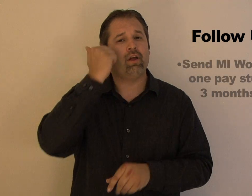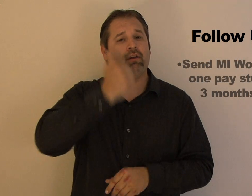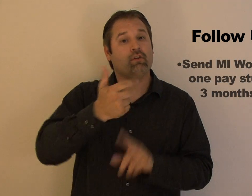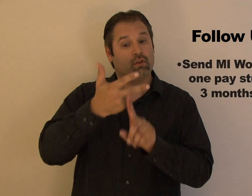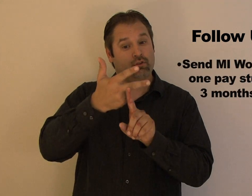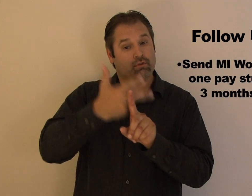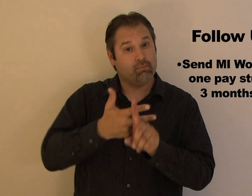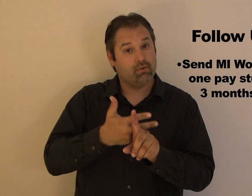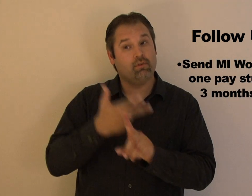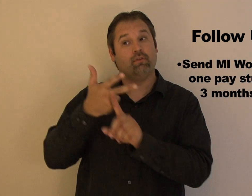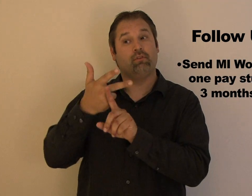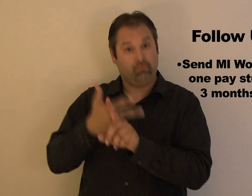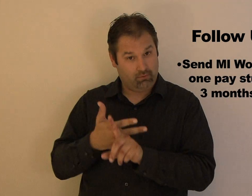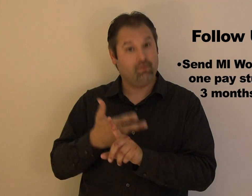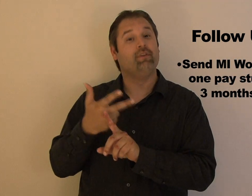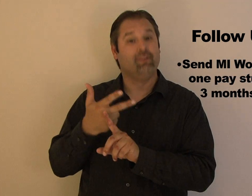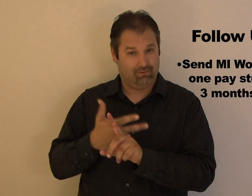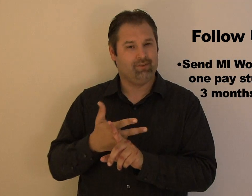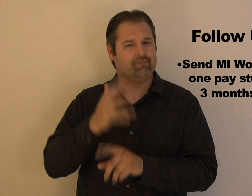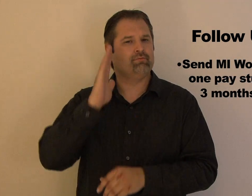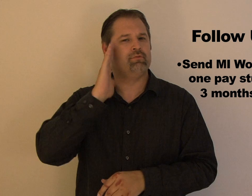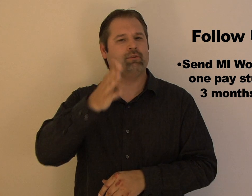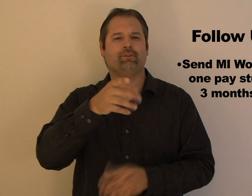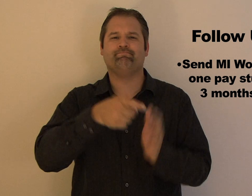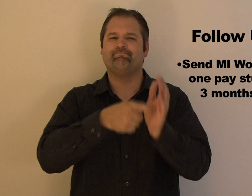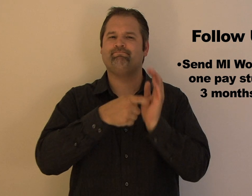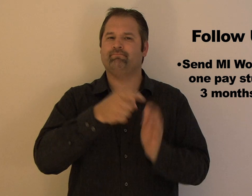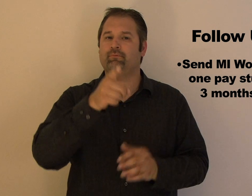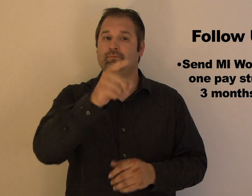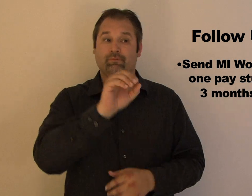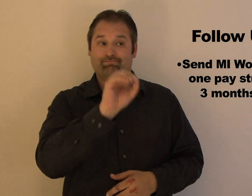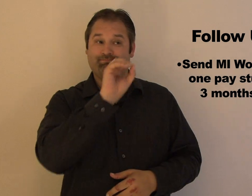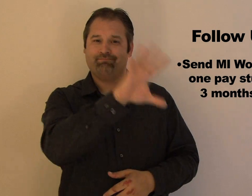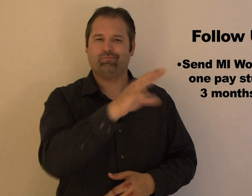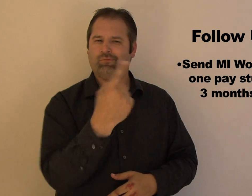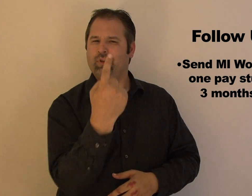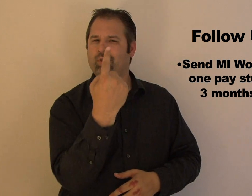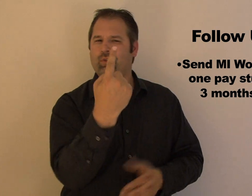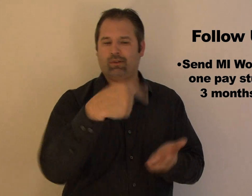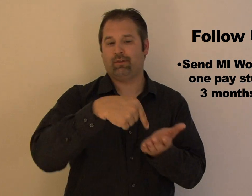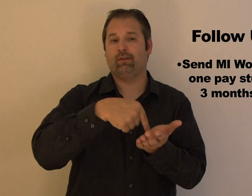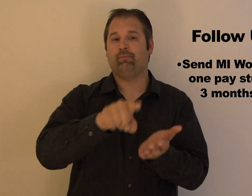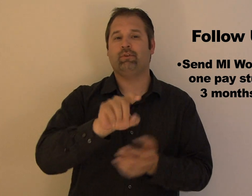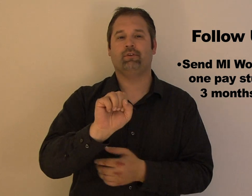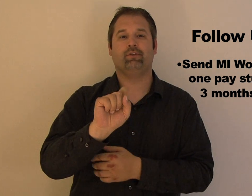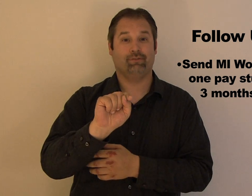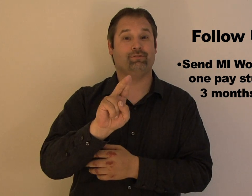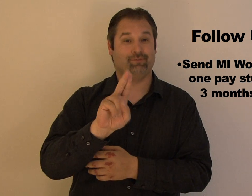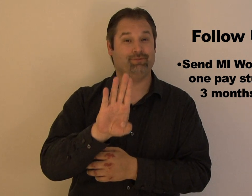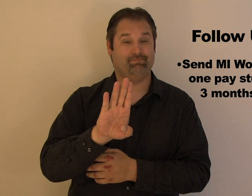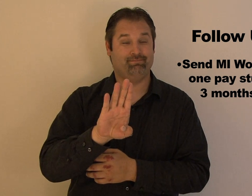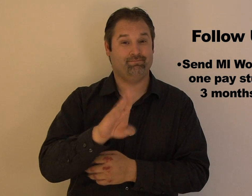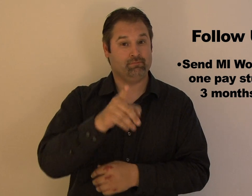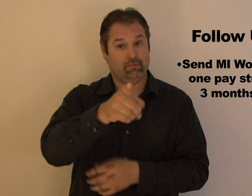You'll also need to send 1 pay stub to Michigan Works every 3 months during the follow-up period.